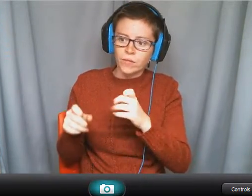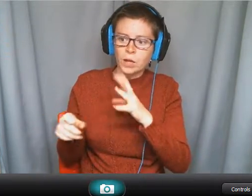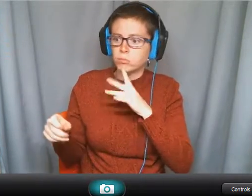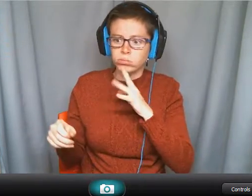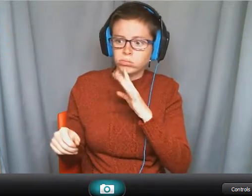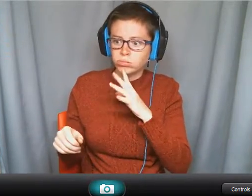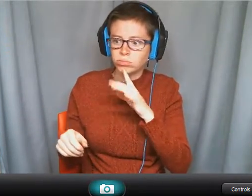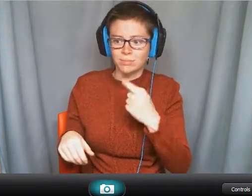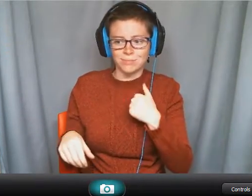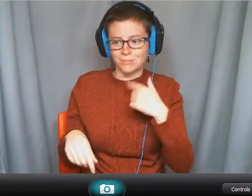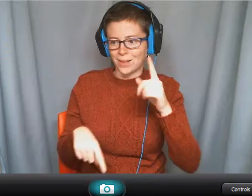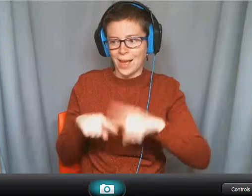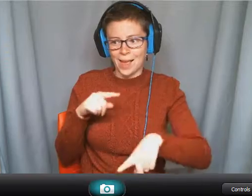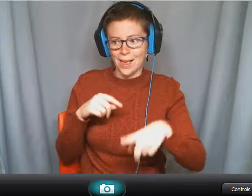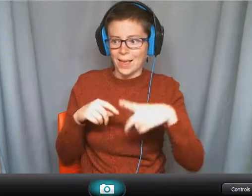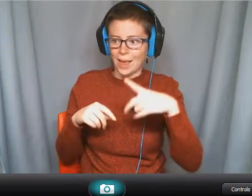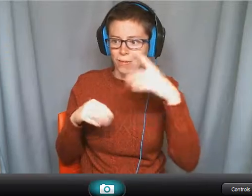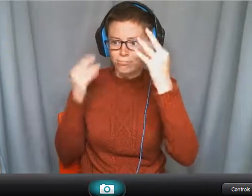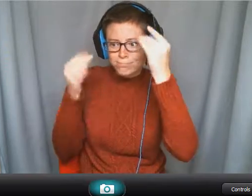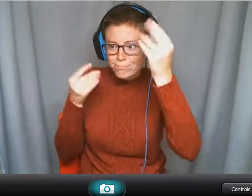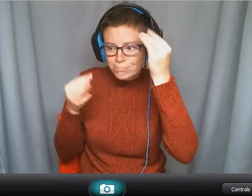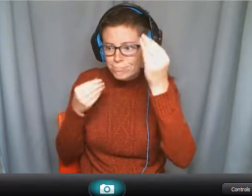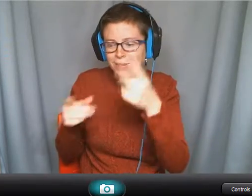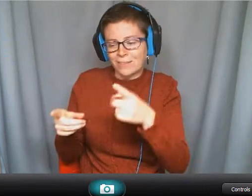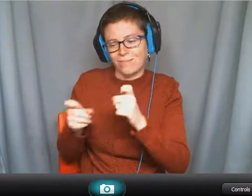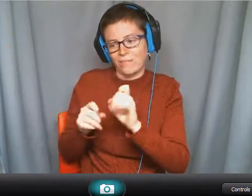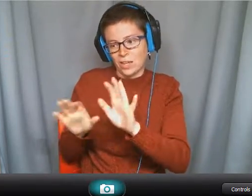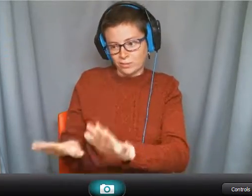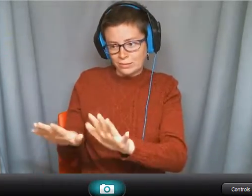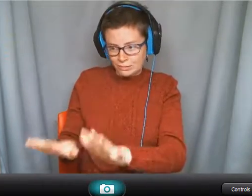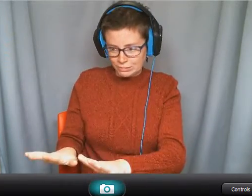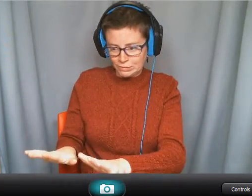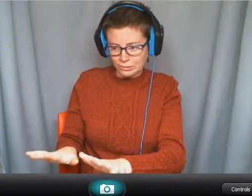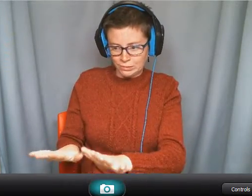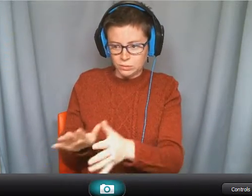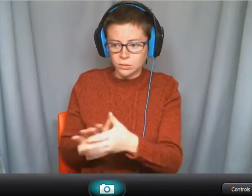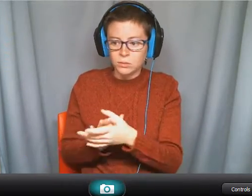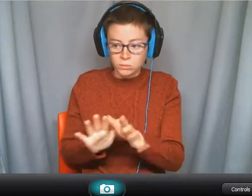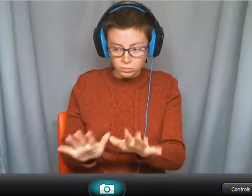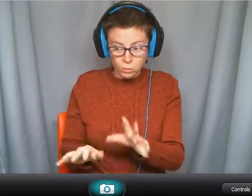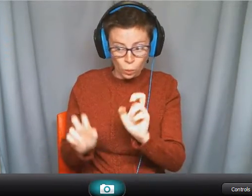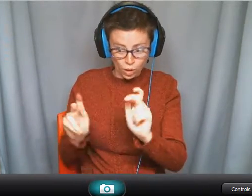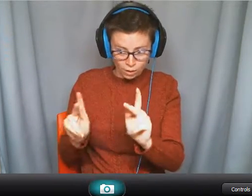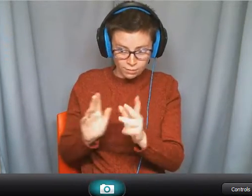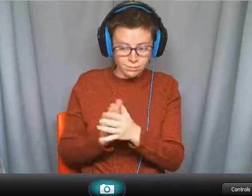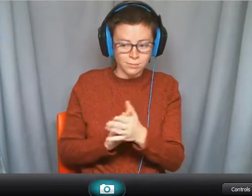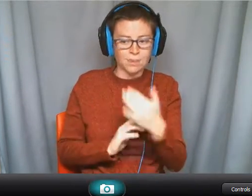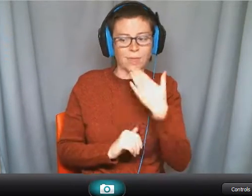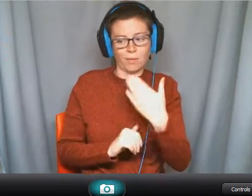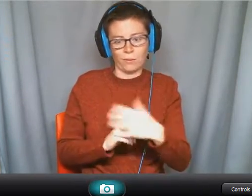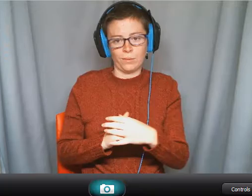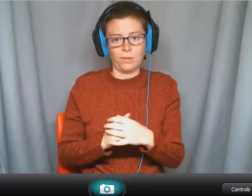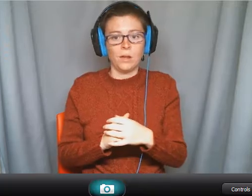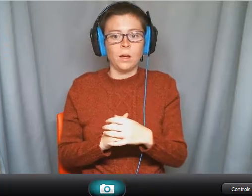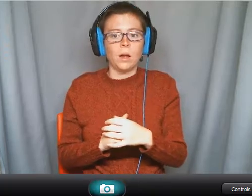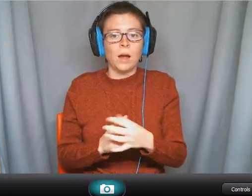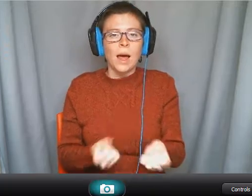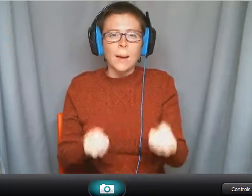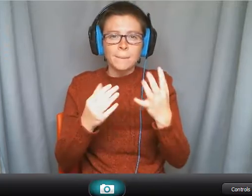I can't think that fast. Slow down. Okay, how many seasons are there in a year? Four